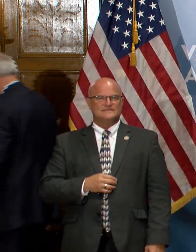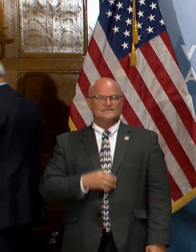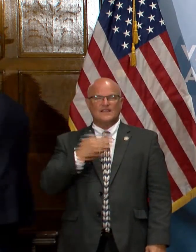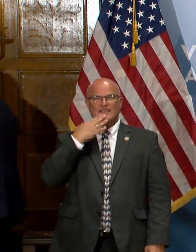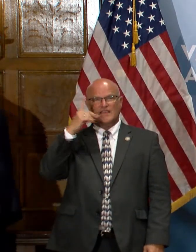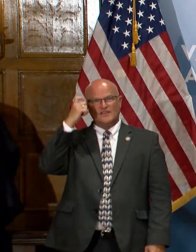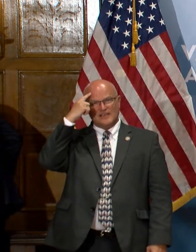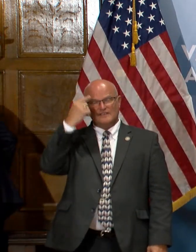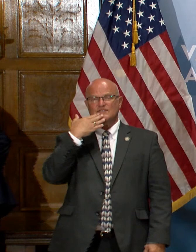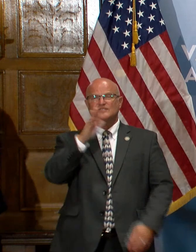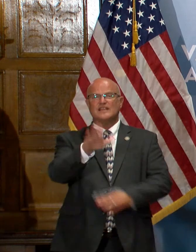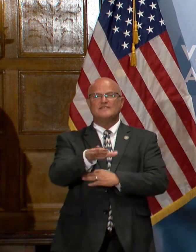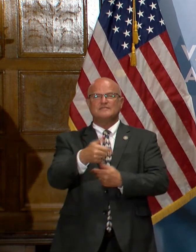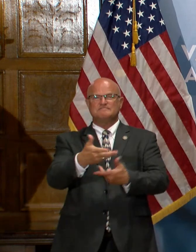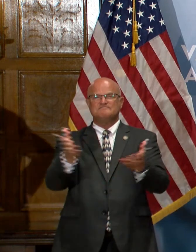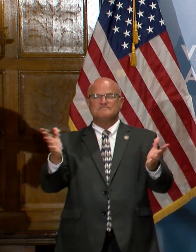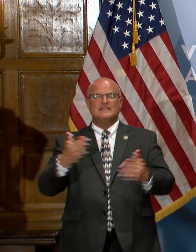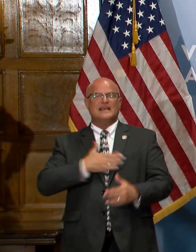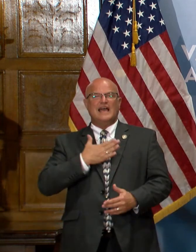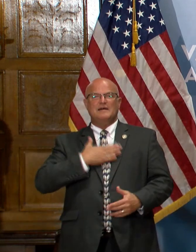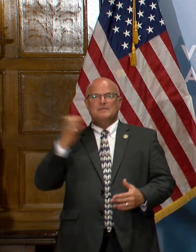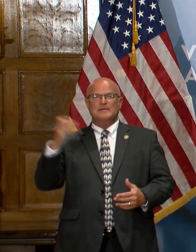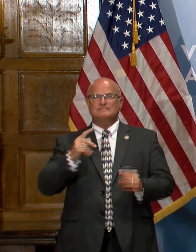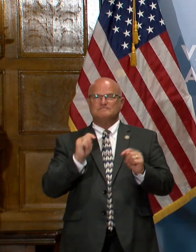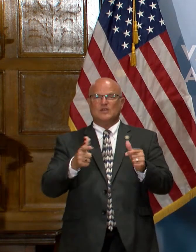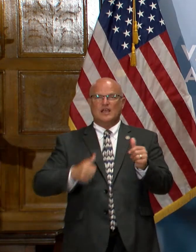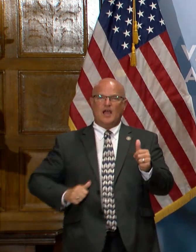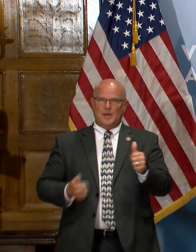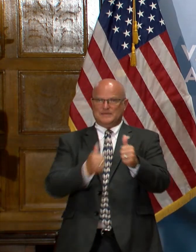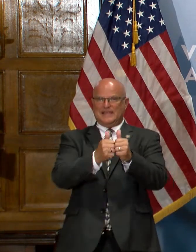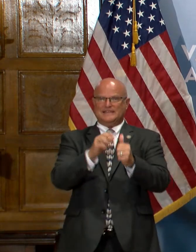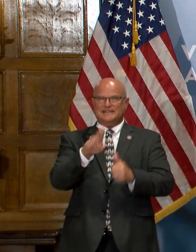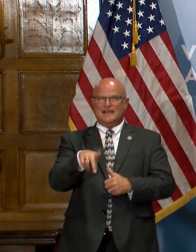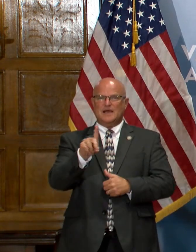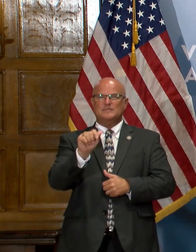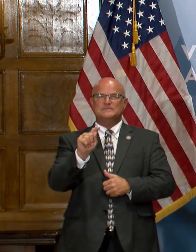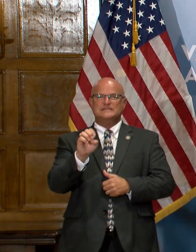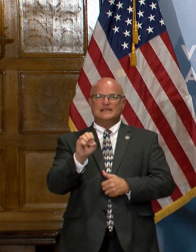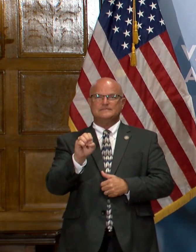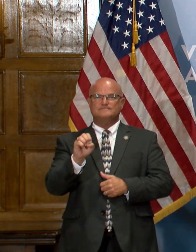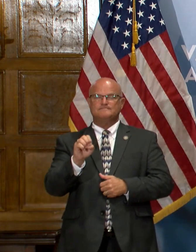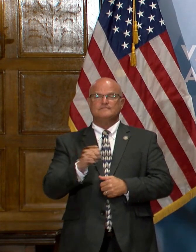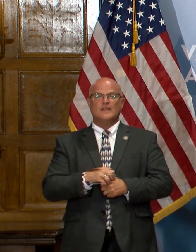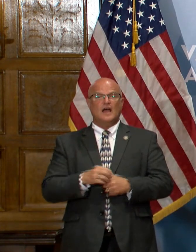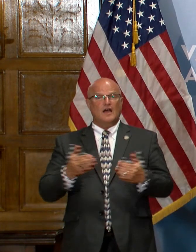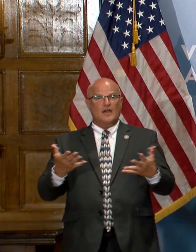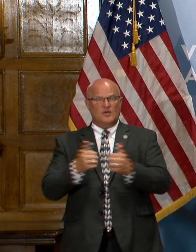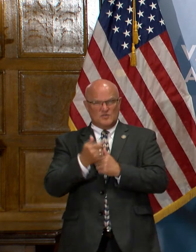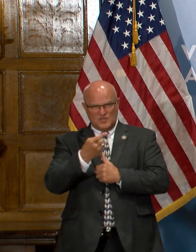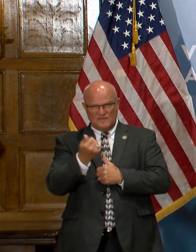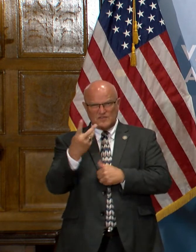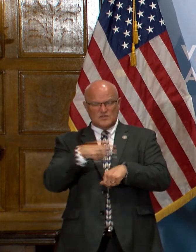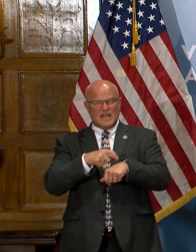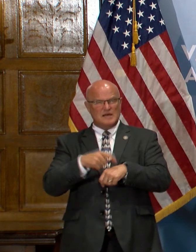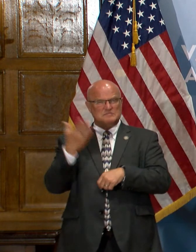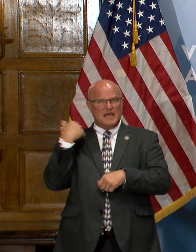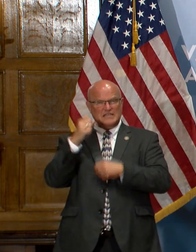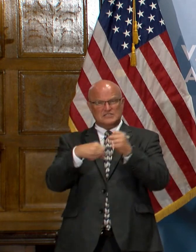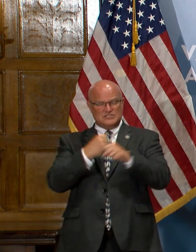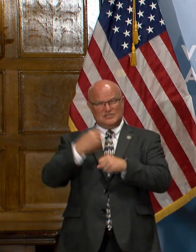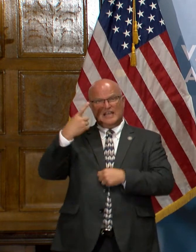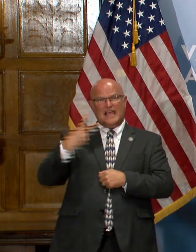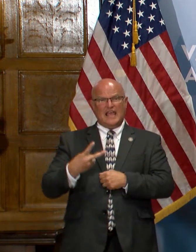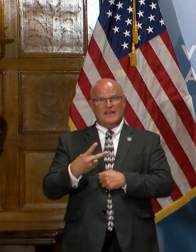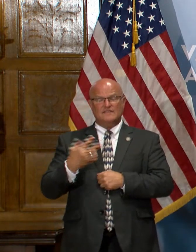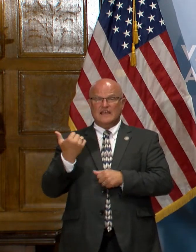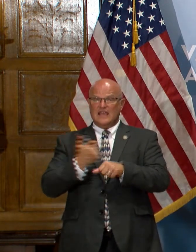Thank you, Governor. Good afternoon, everyone. Glad to be here to give you a quick update. I've been up here with you a few times over the past year and a half, and it